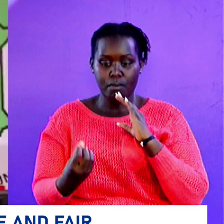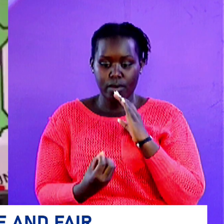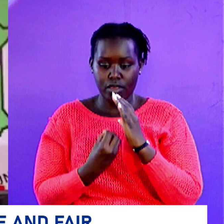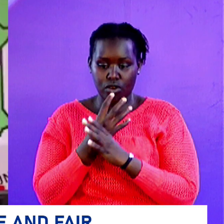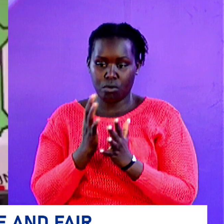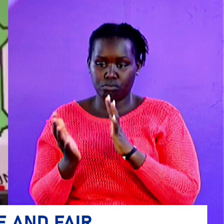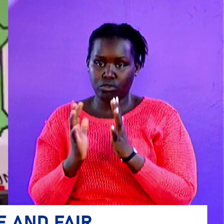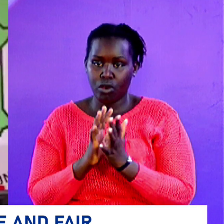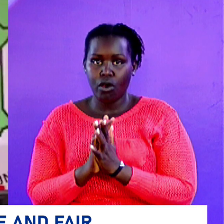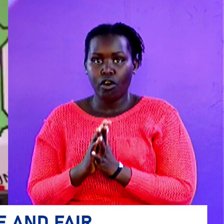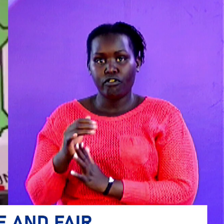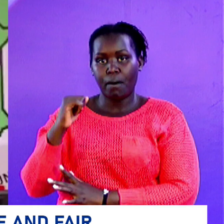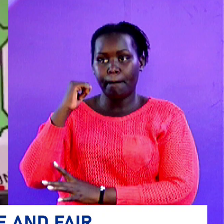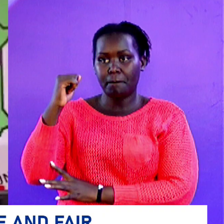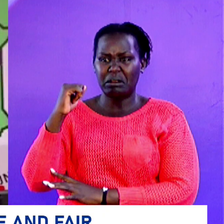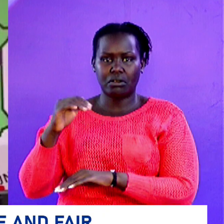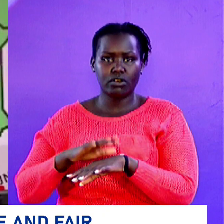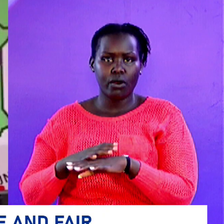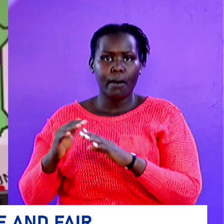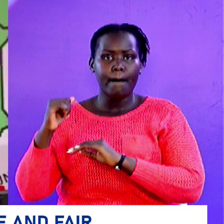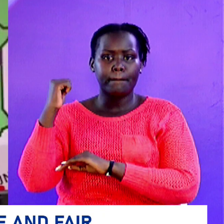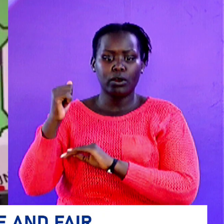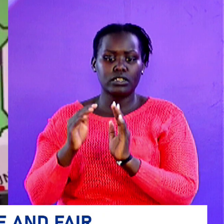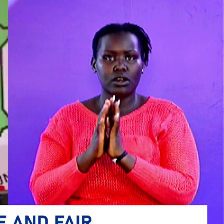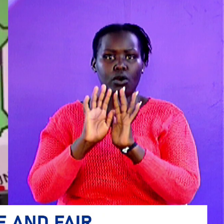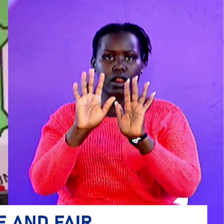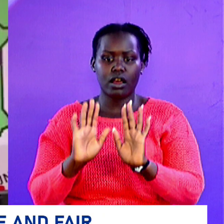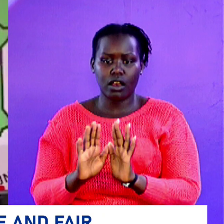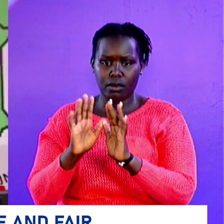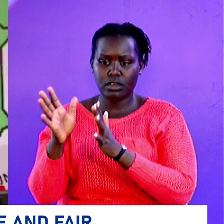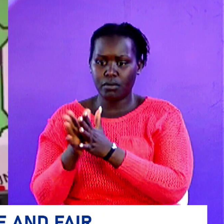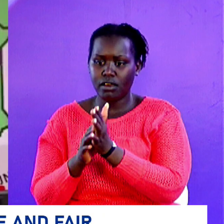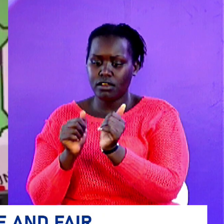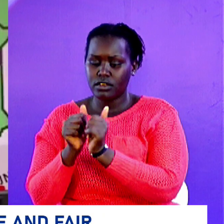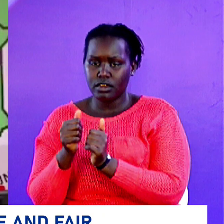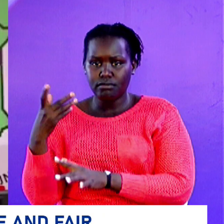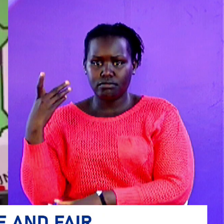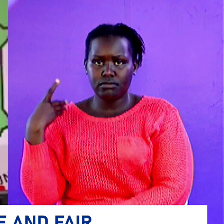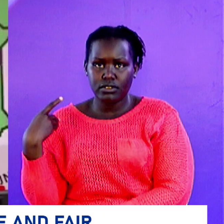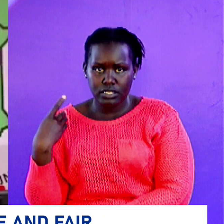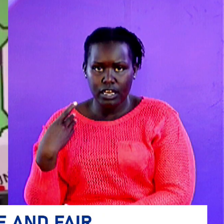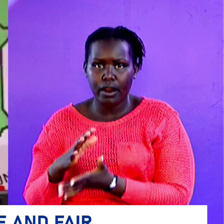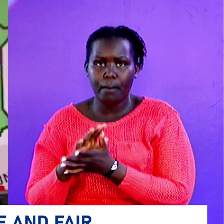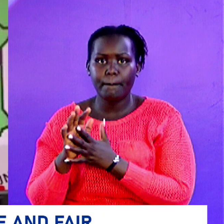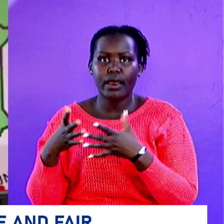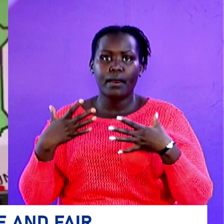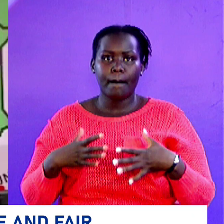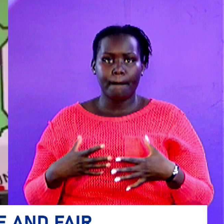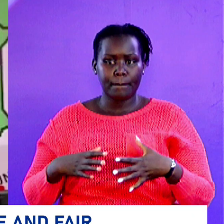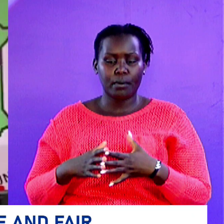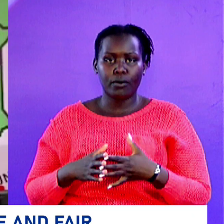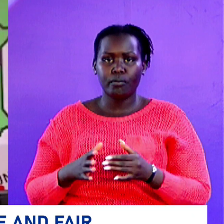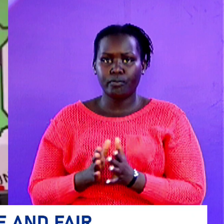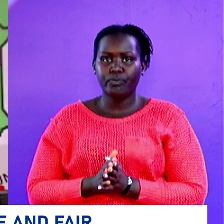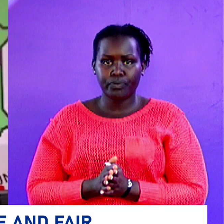political intolerance. Political rallies are being disrupted by hired goons. Hate speech and inflammatory remarks are being